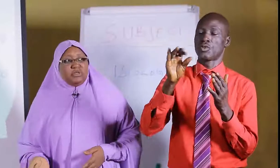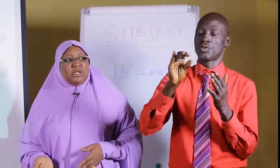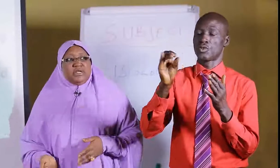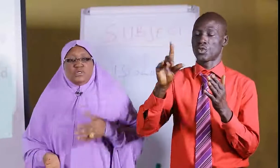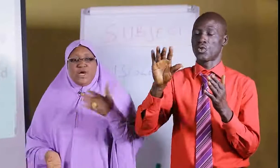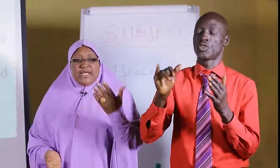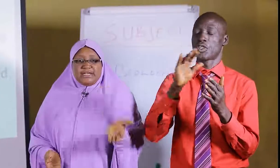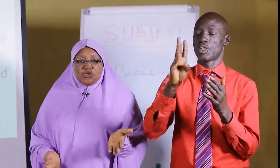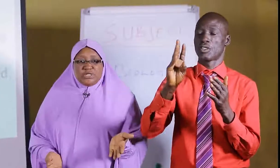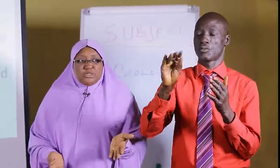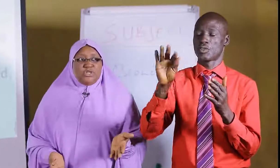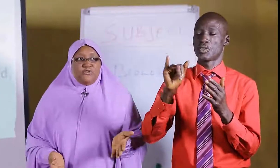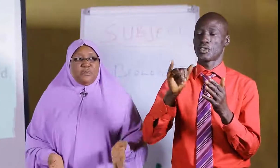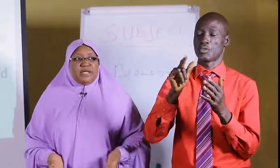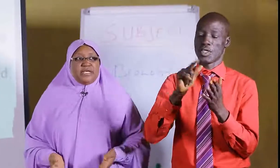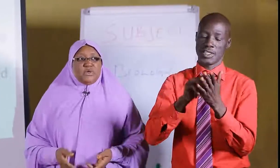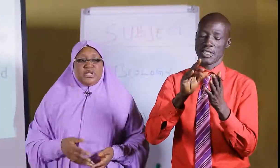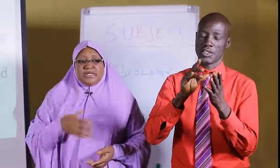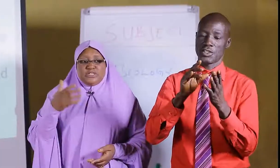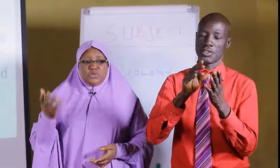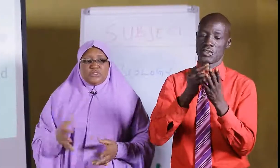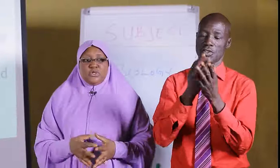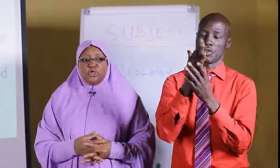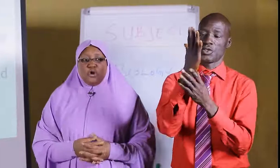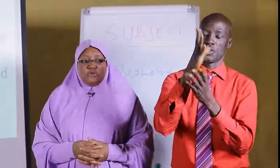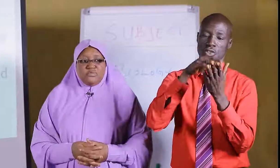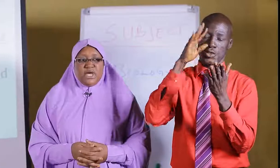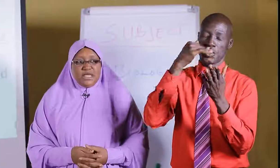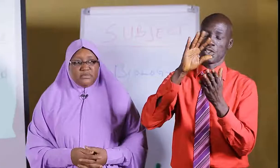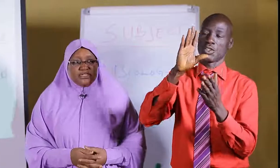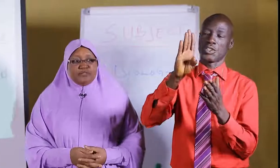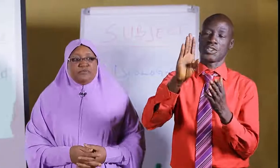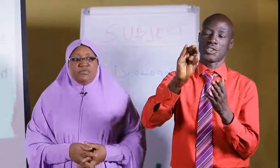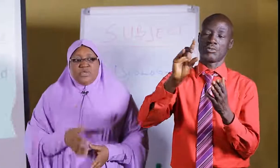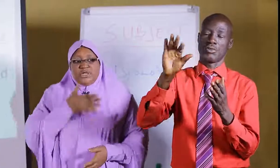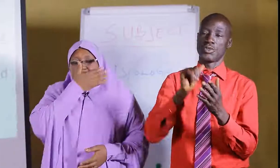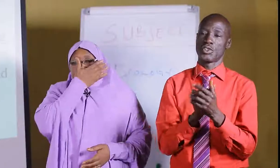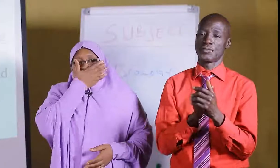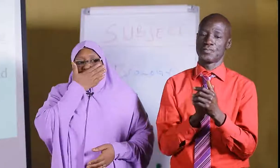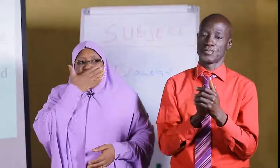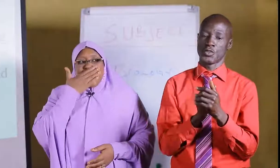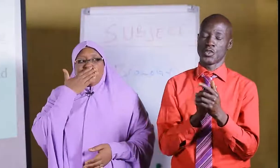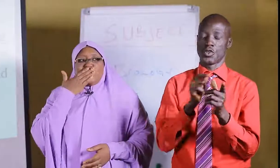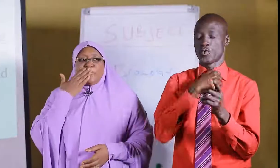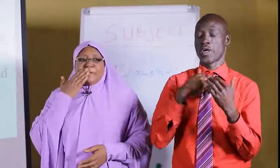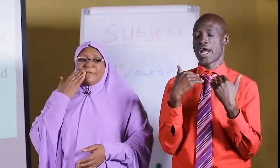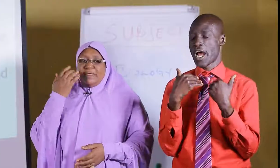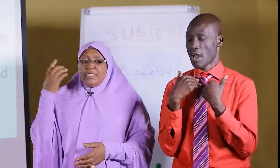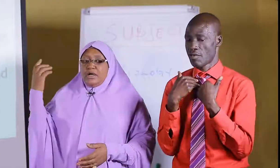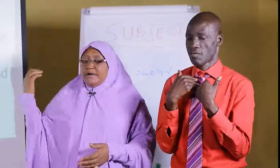botany. The one that deals with the study of plants and the one that deals with the study of animals. Then we have